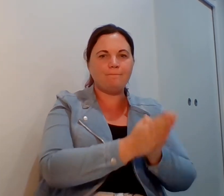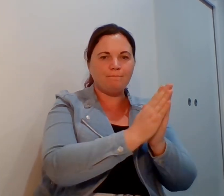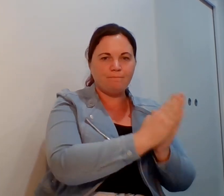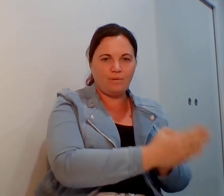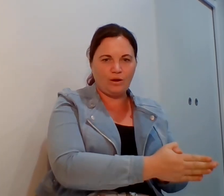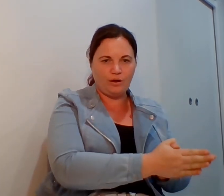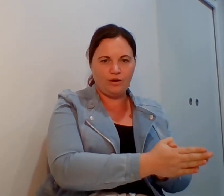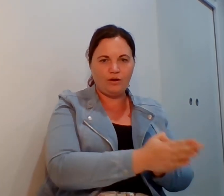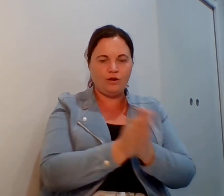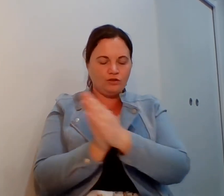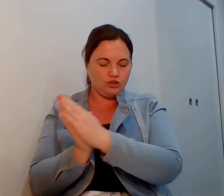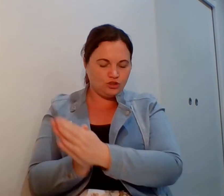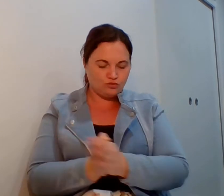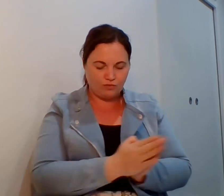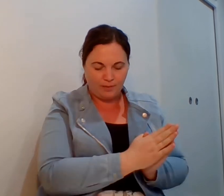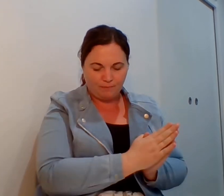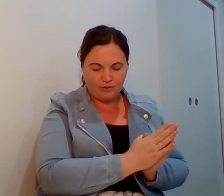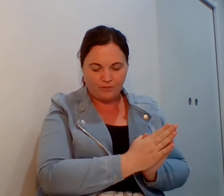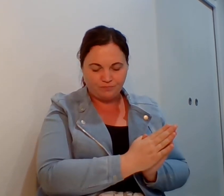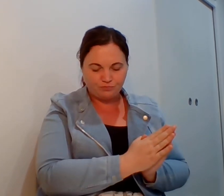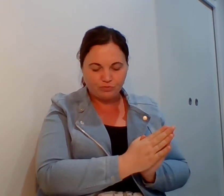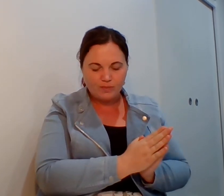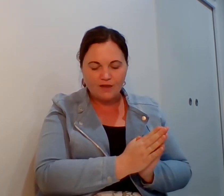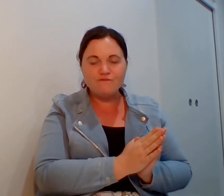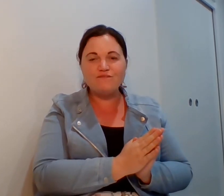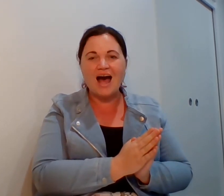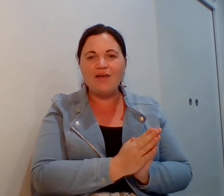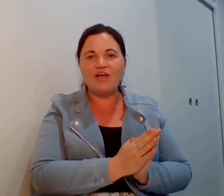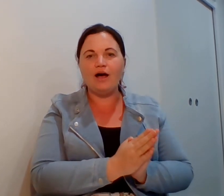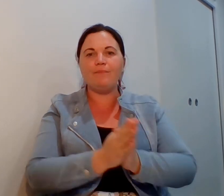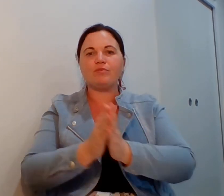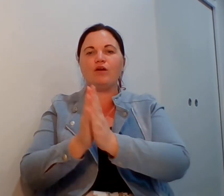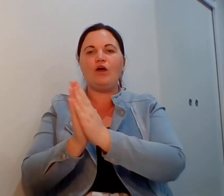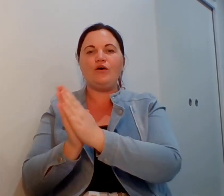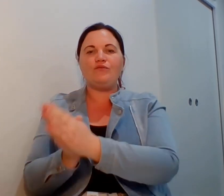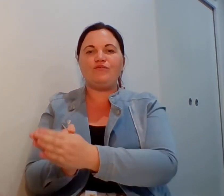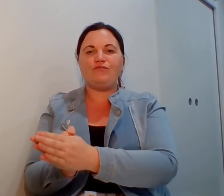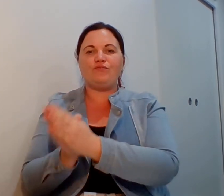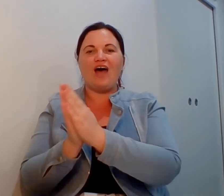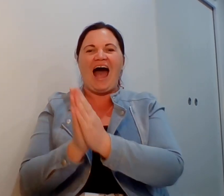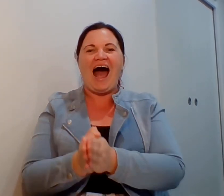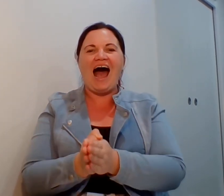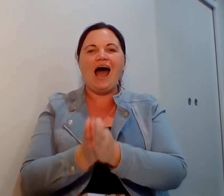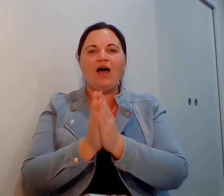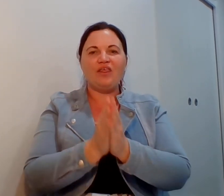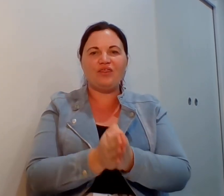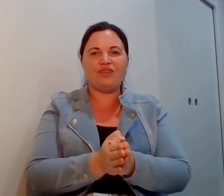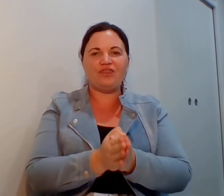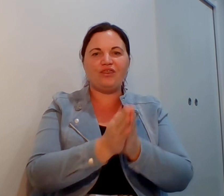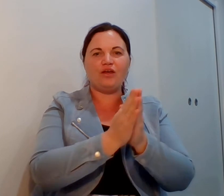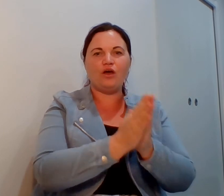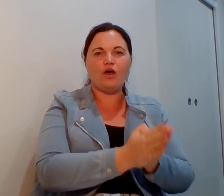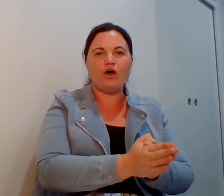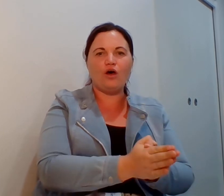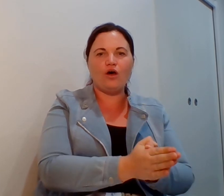-p. Shrimp. Father. Th-a-th-r.